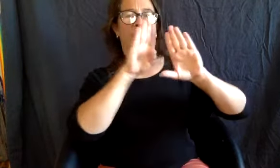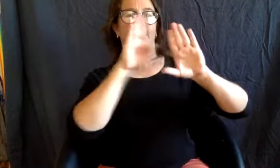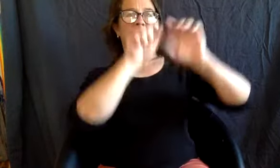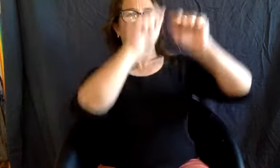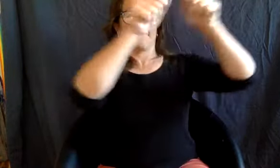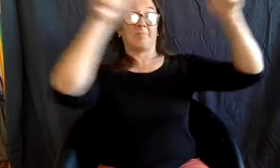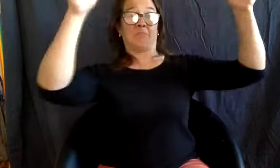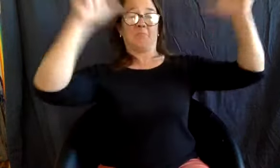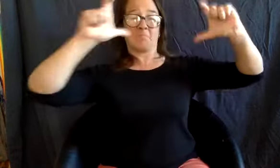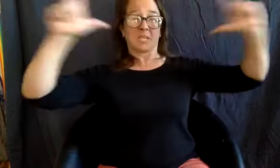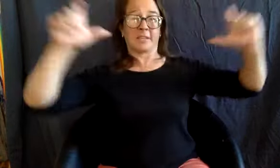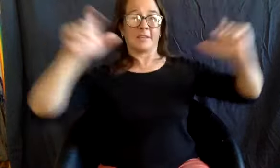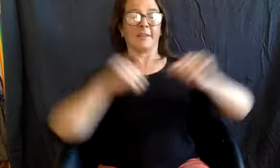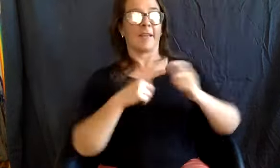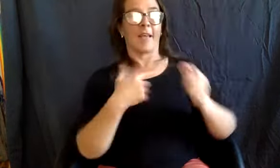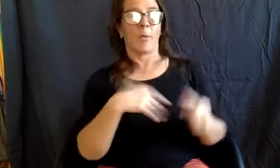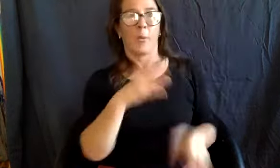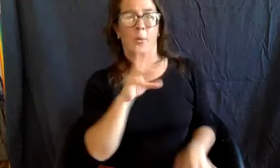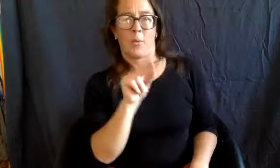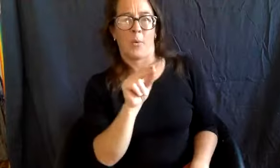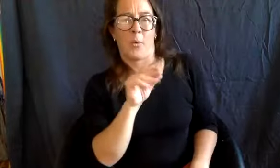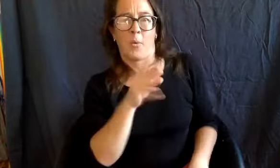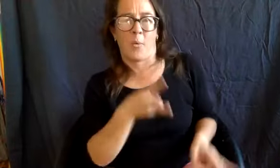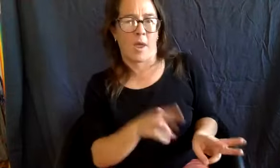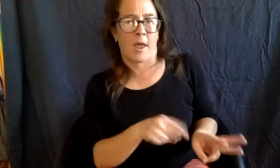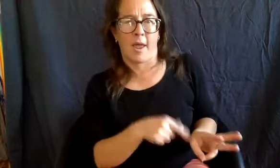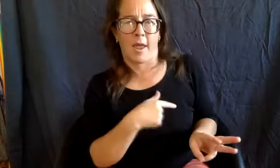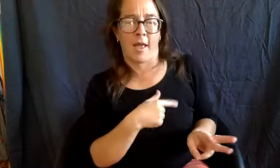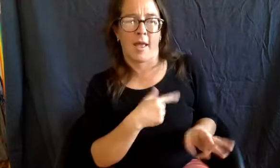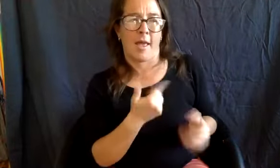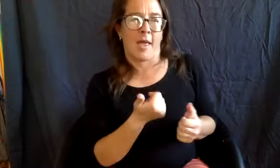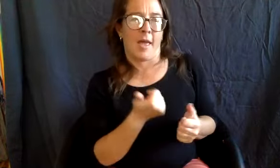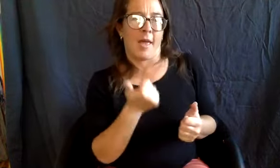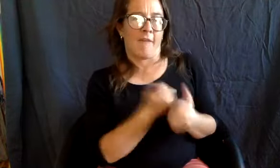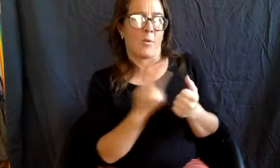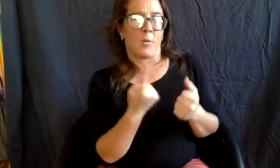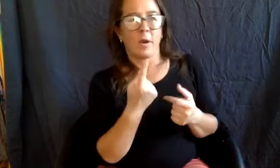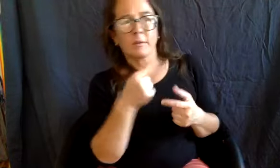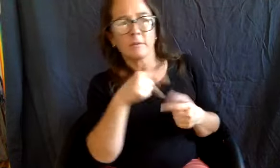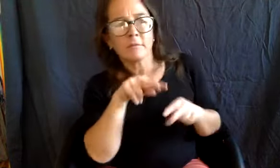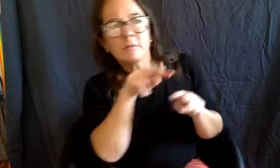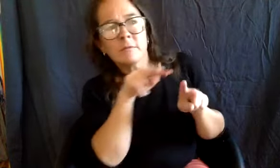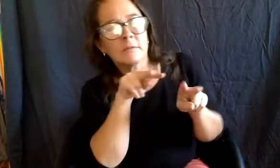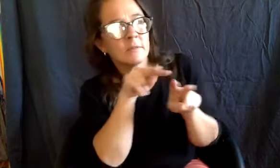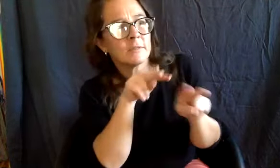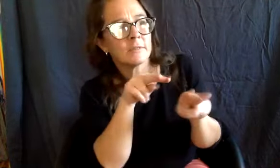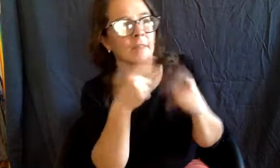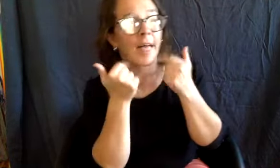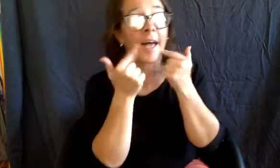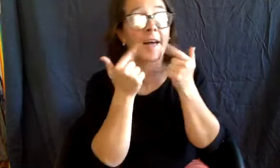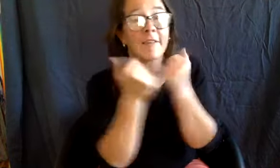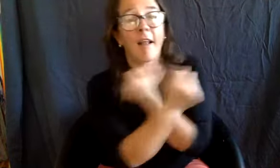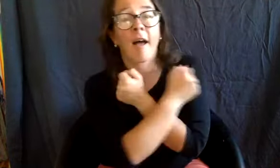born. And that was the last drink I ever had, and that was August 9th, 2013. A couple of days later, I found myself going to my